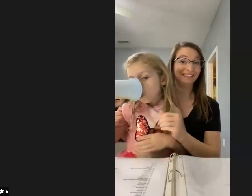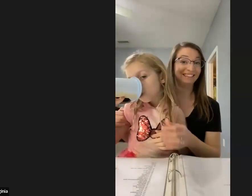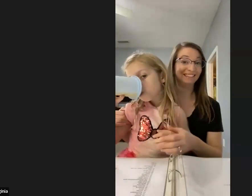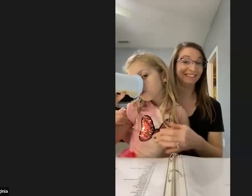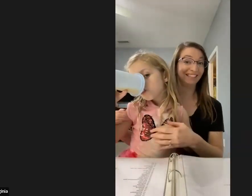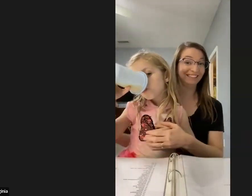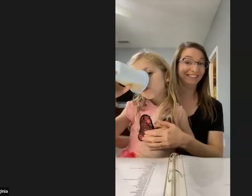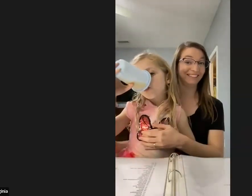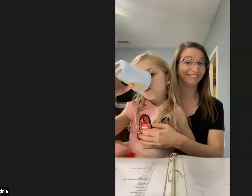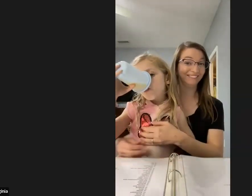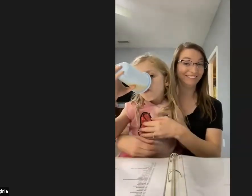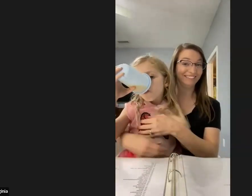Yes? No?